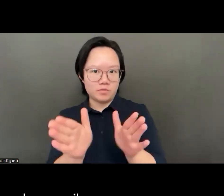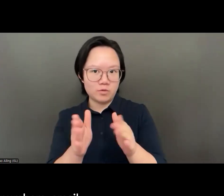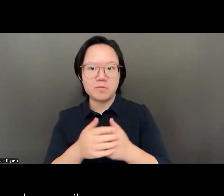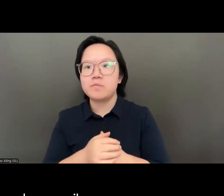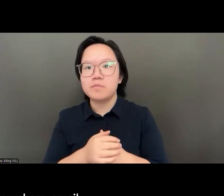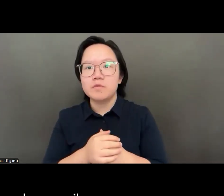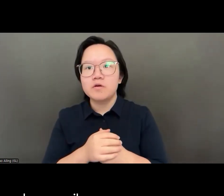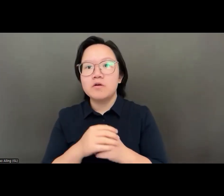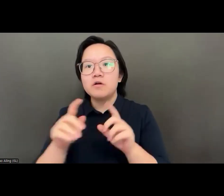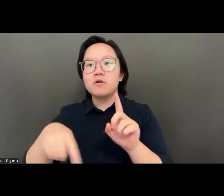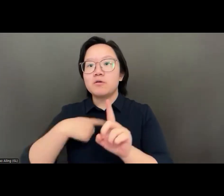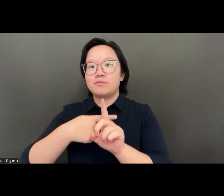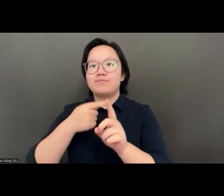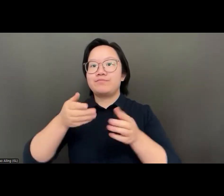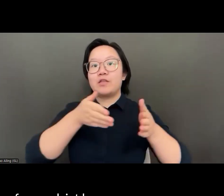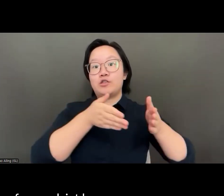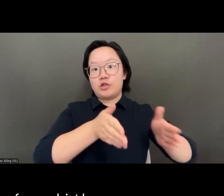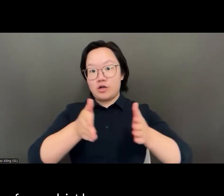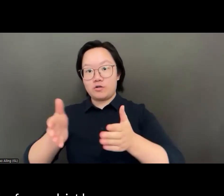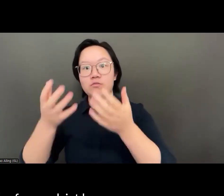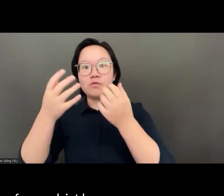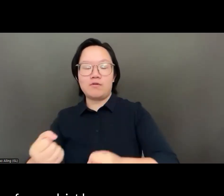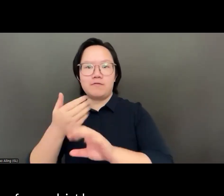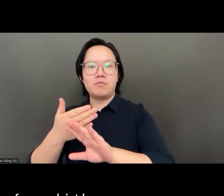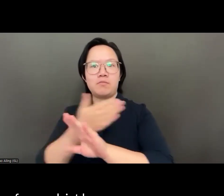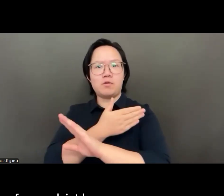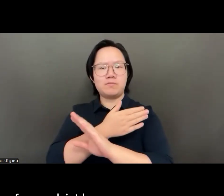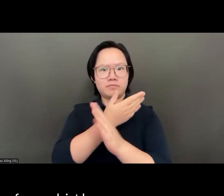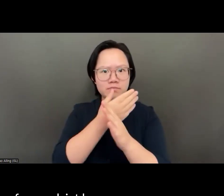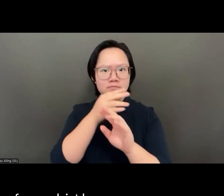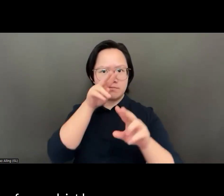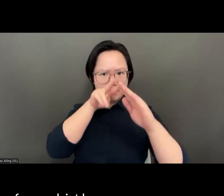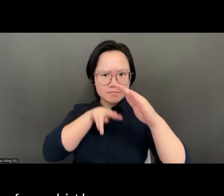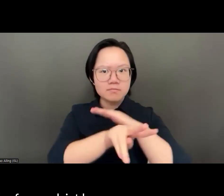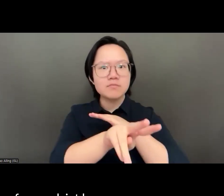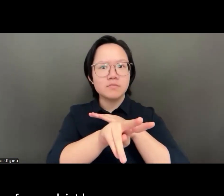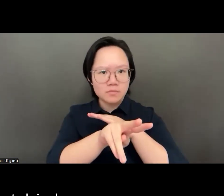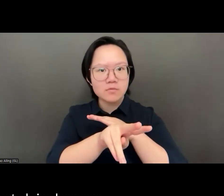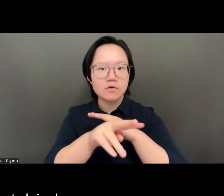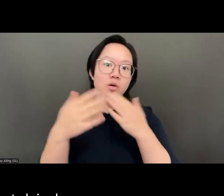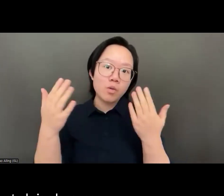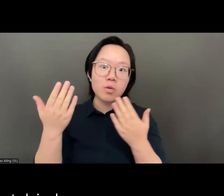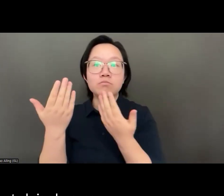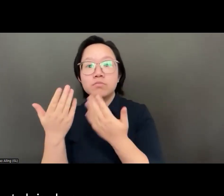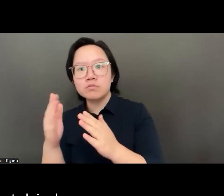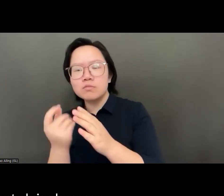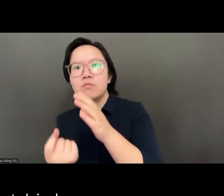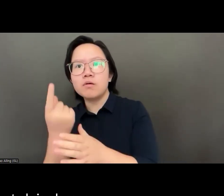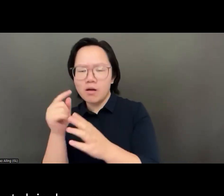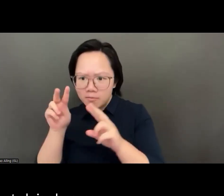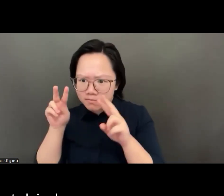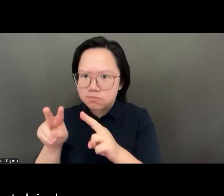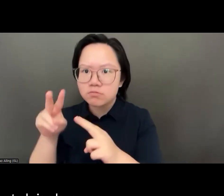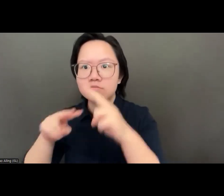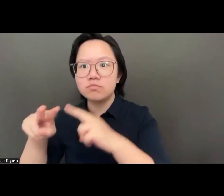phone numbers, email, and transparent and safe compliant box. We also have incorporated